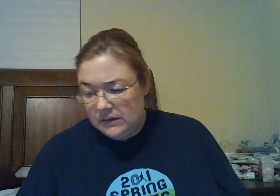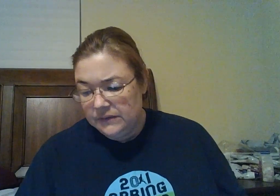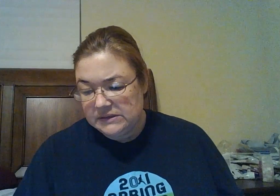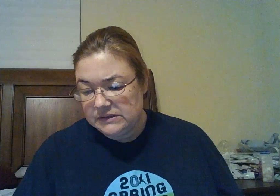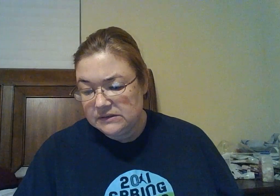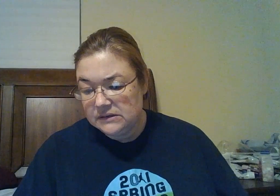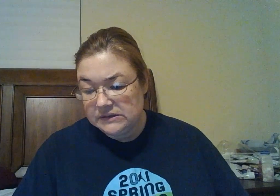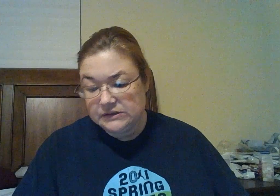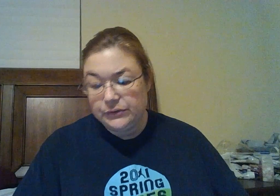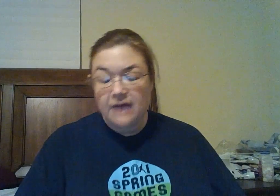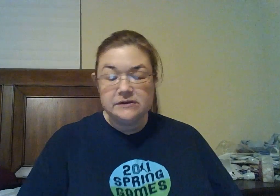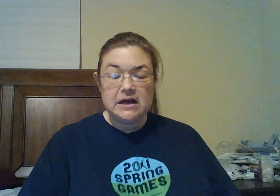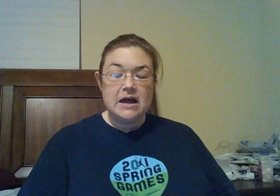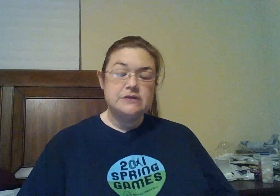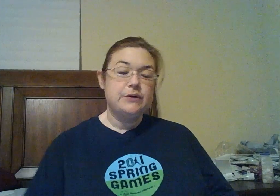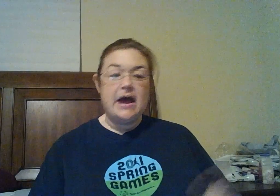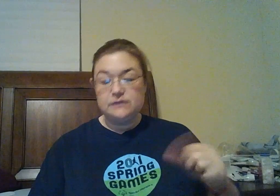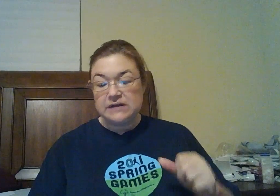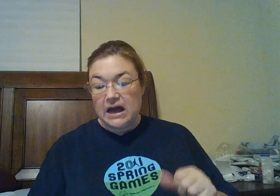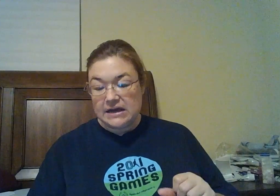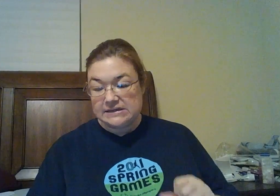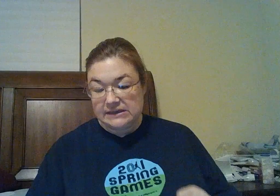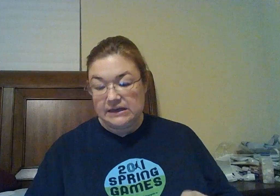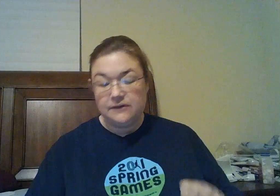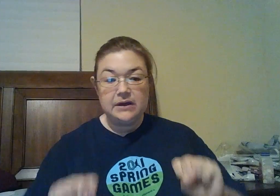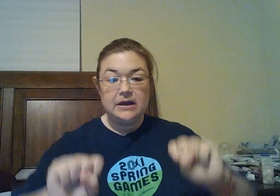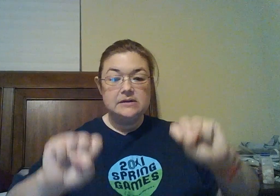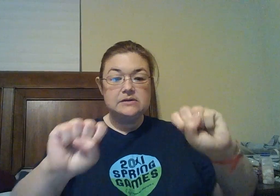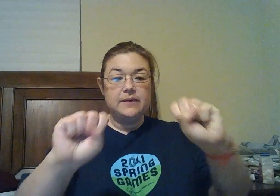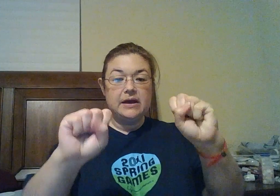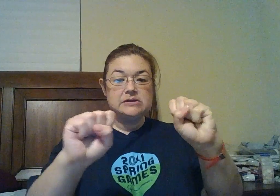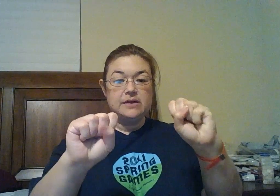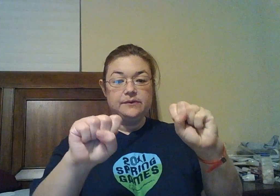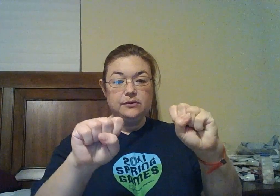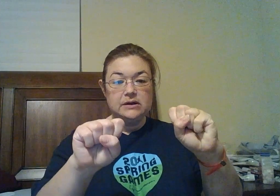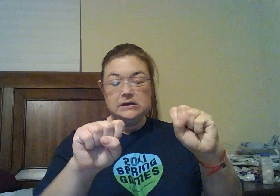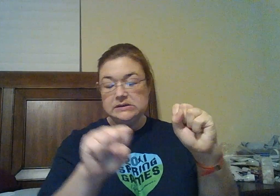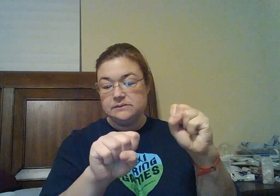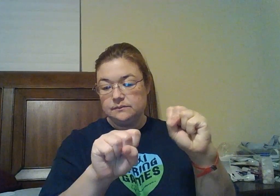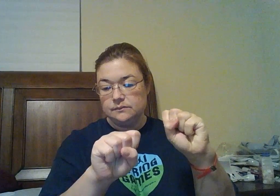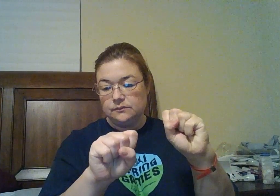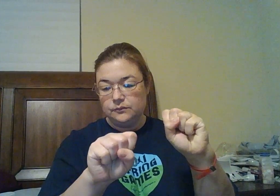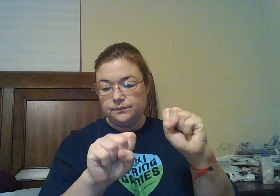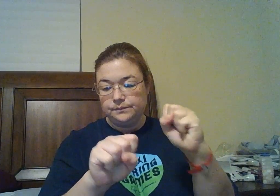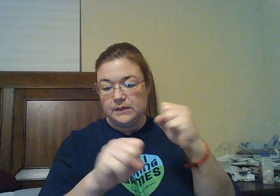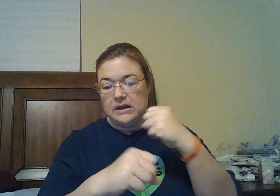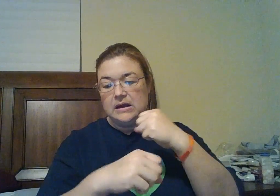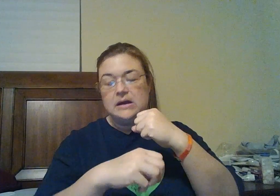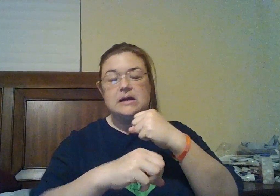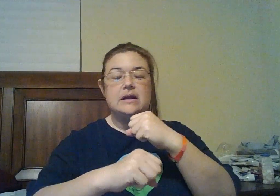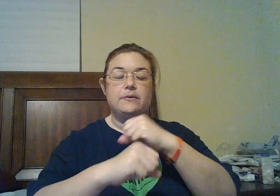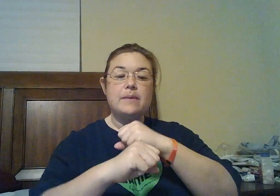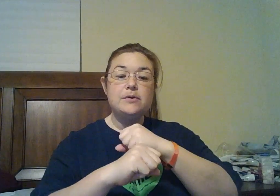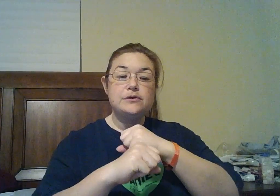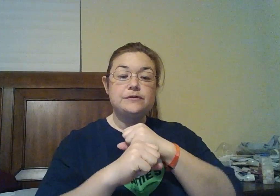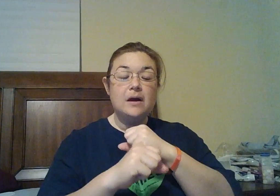This is to advertise or advertising. Okay, so my hand shapes are this. Now remember, your dominant